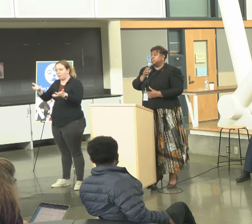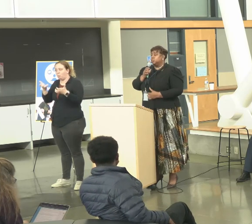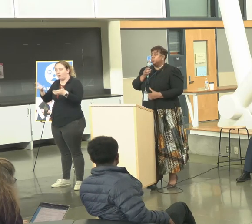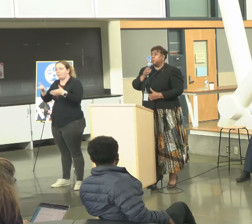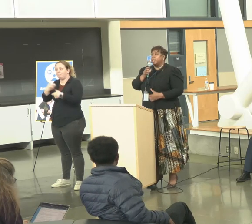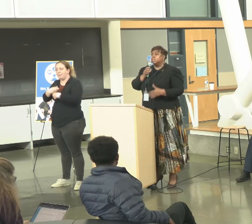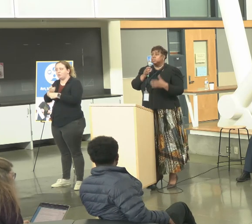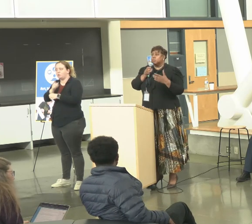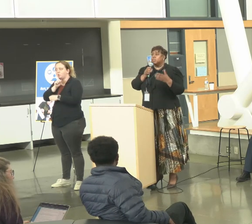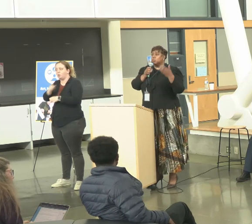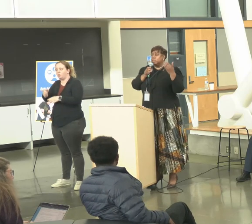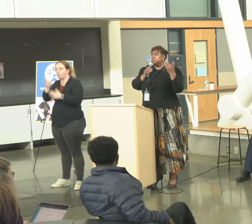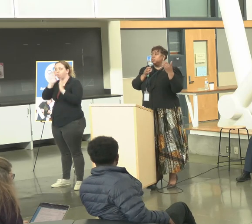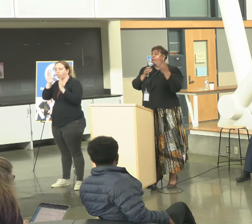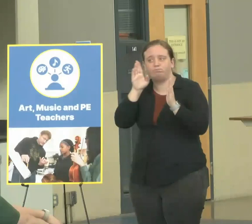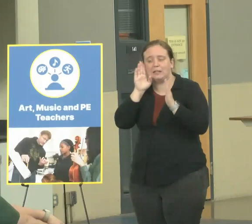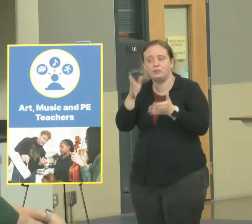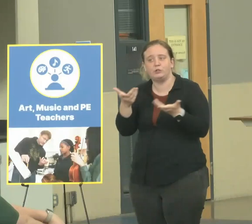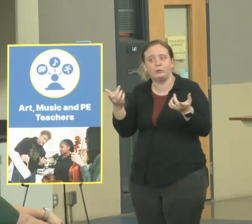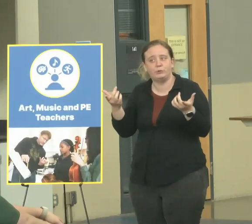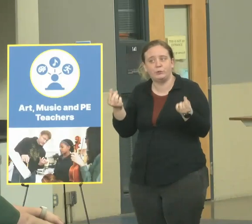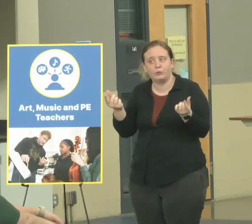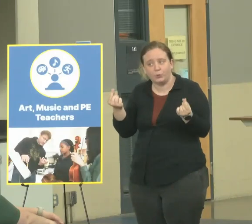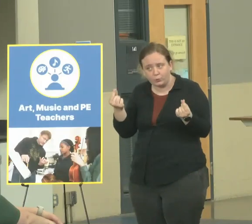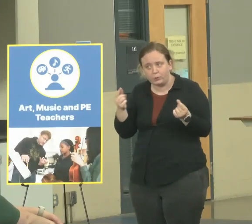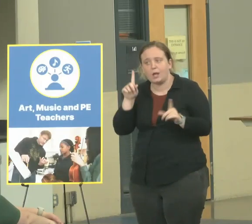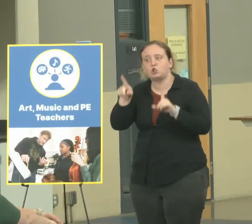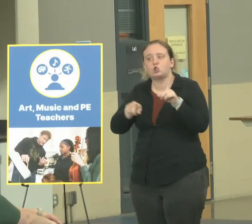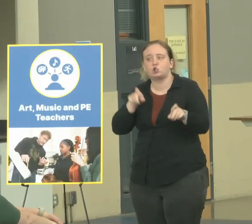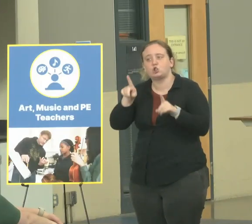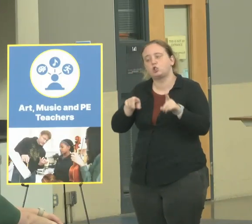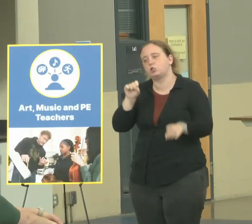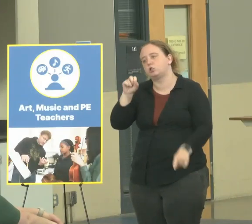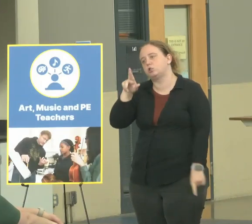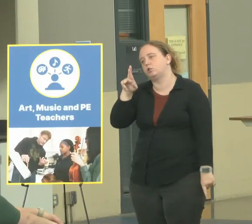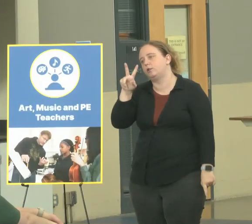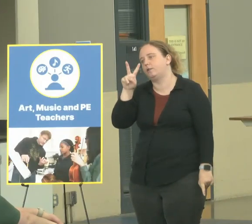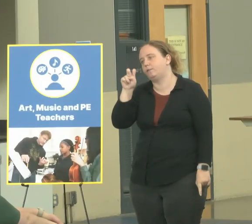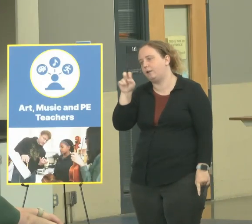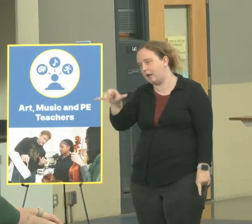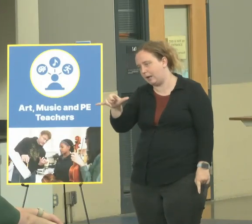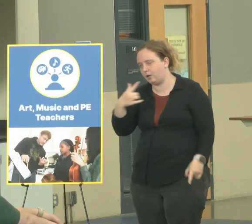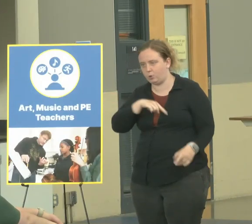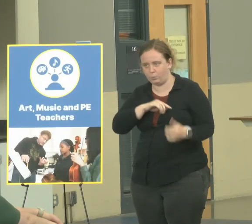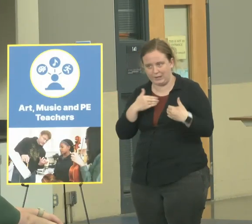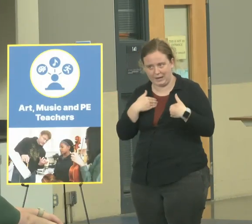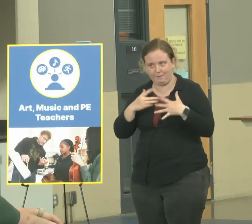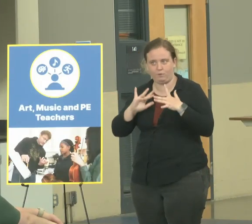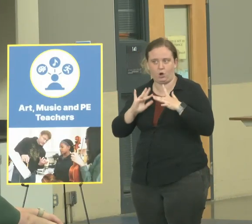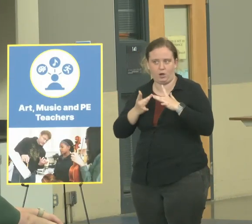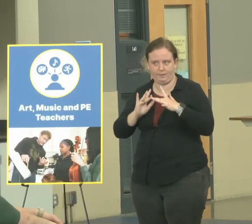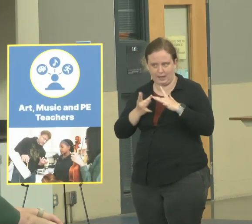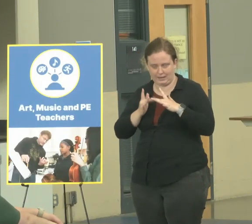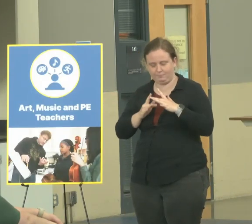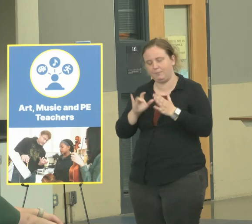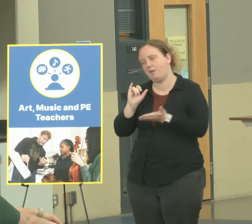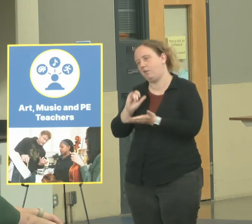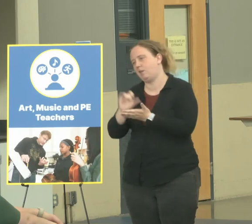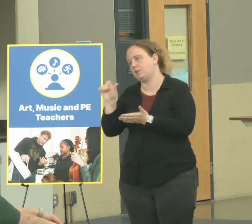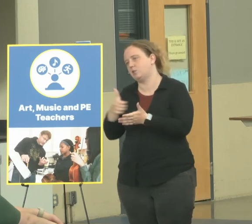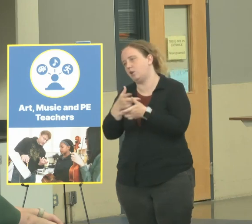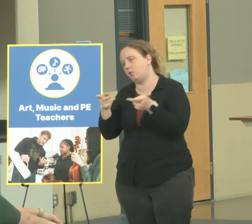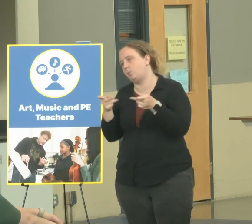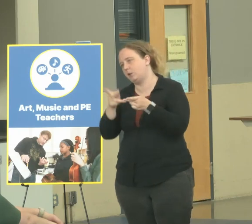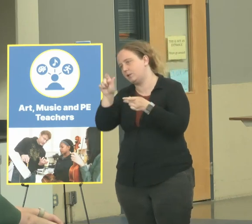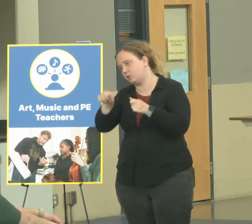attention to a survey that we do have going online. That's another place for you to add additional input, those guiding